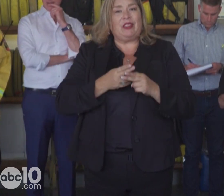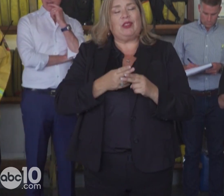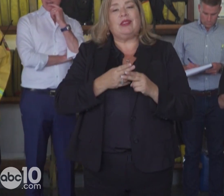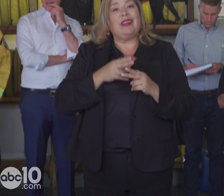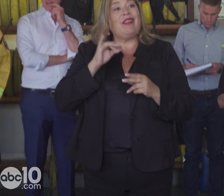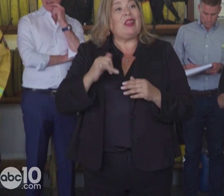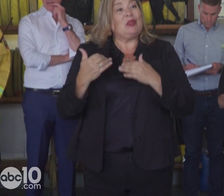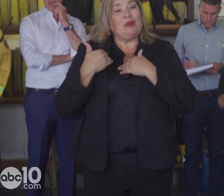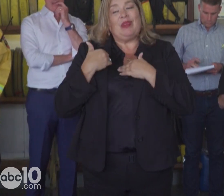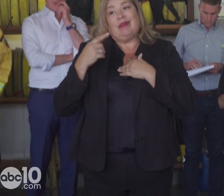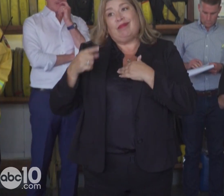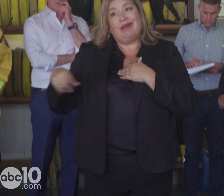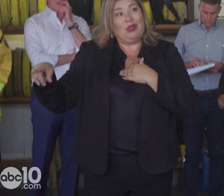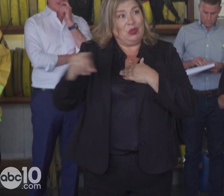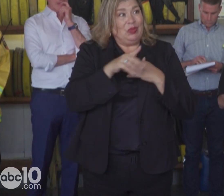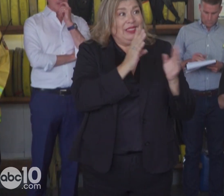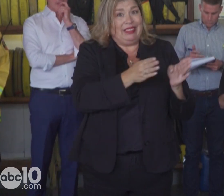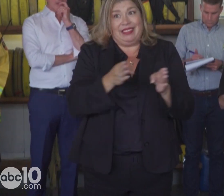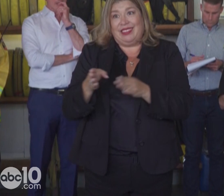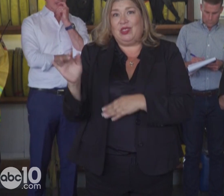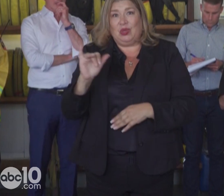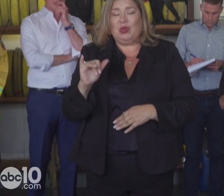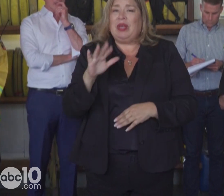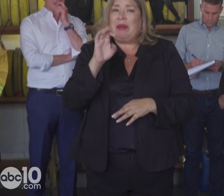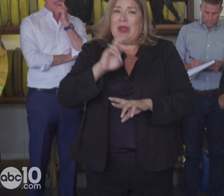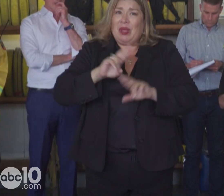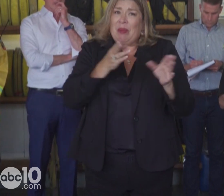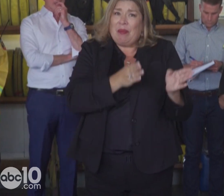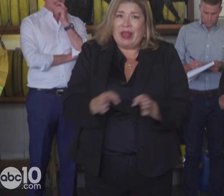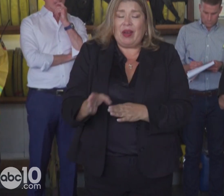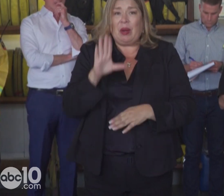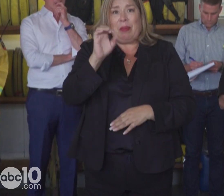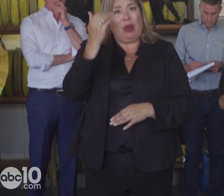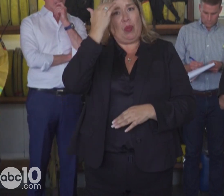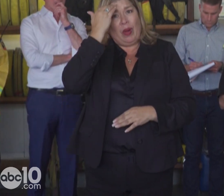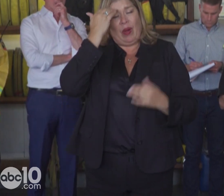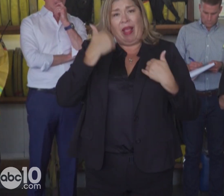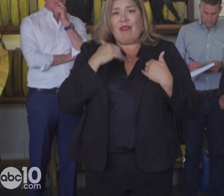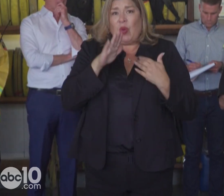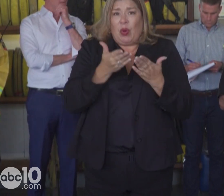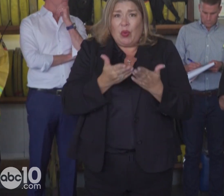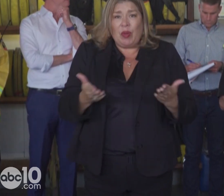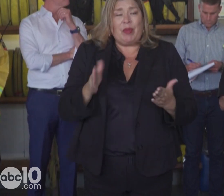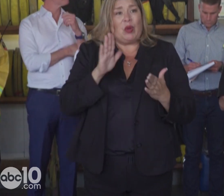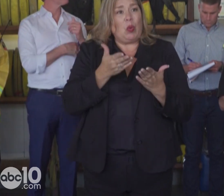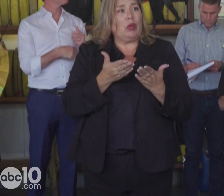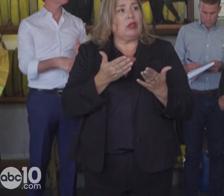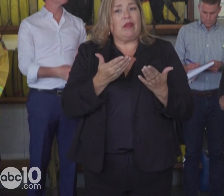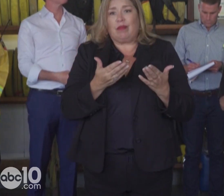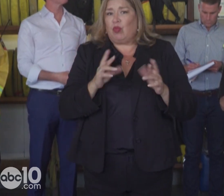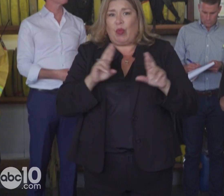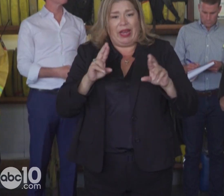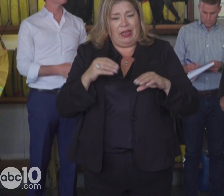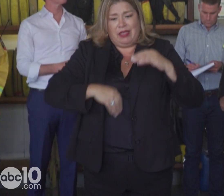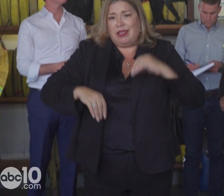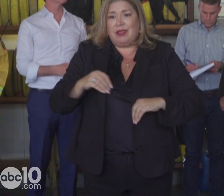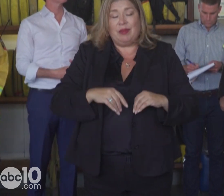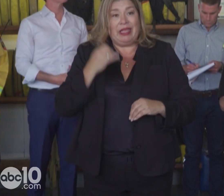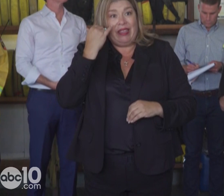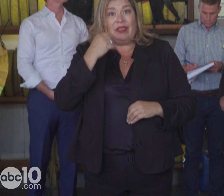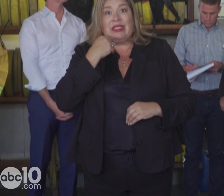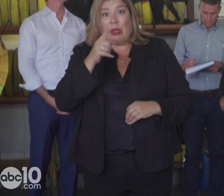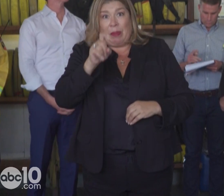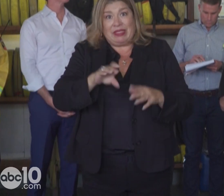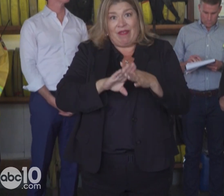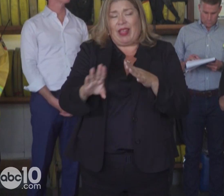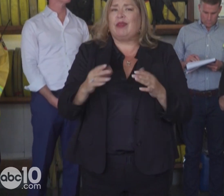one of the citizens. Be prepared, be aware, have your equipment, your supplies ready to go, and if told to